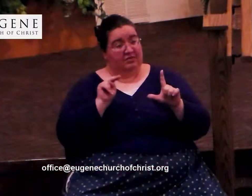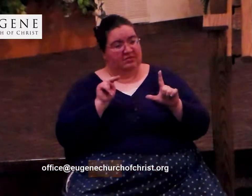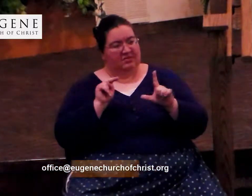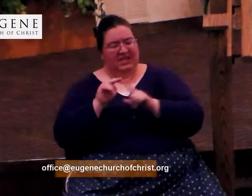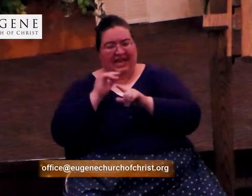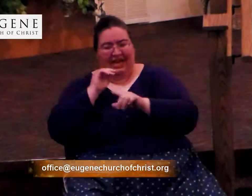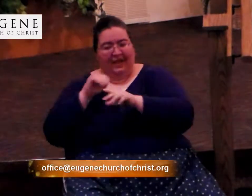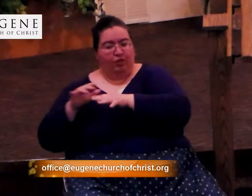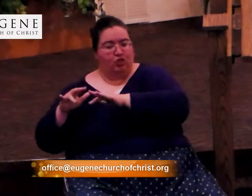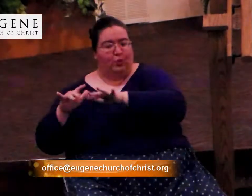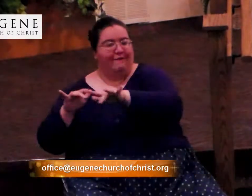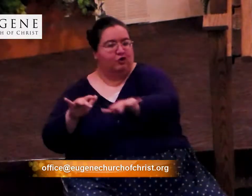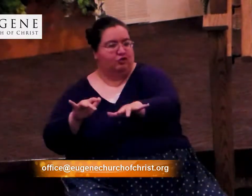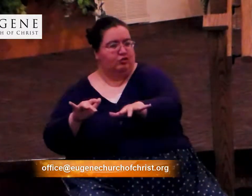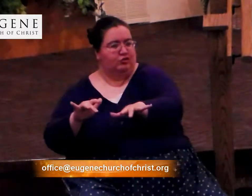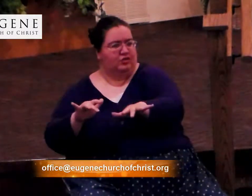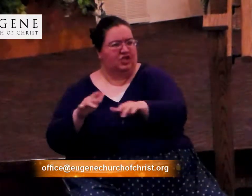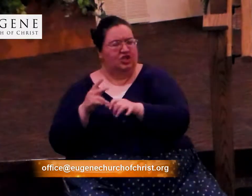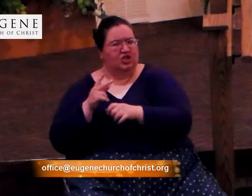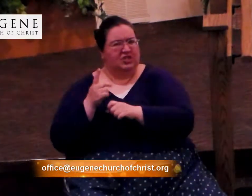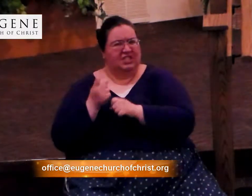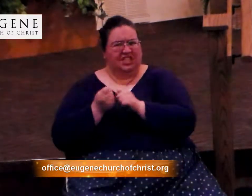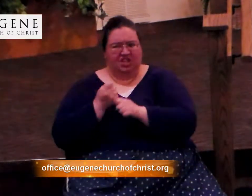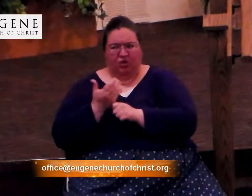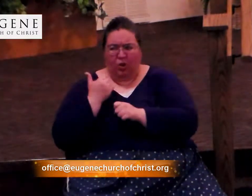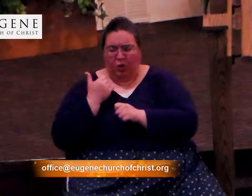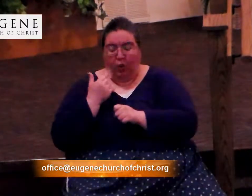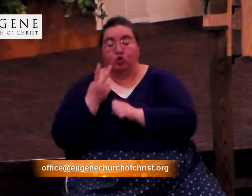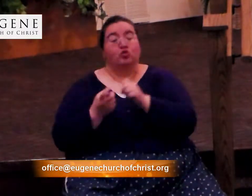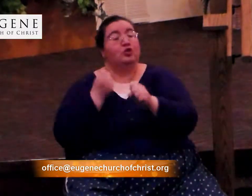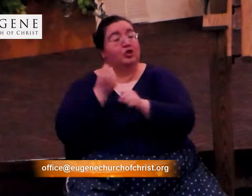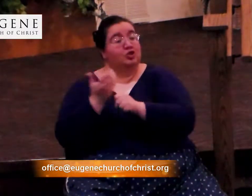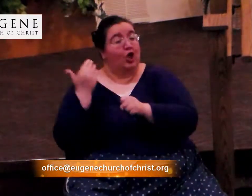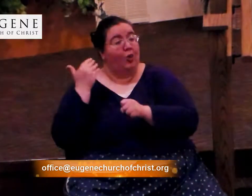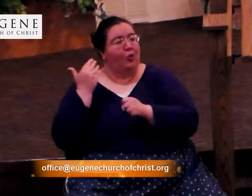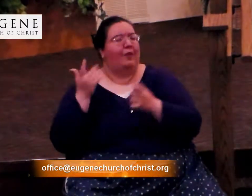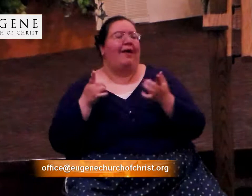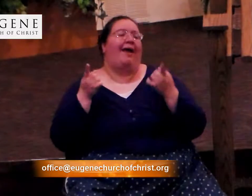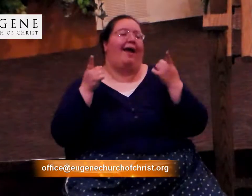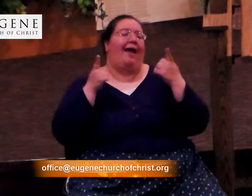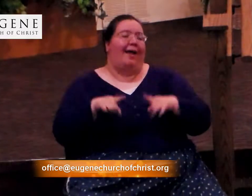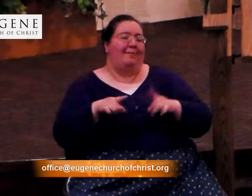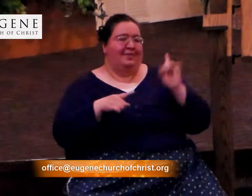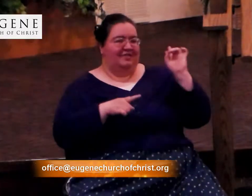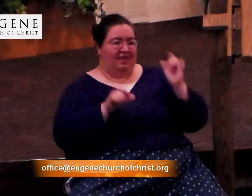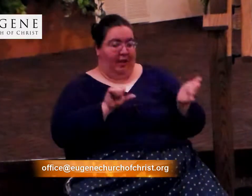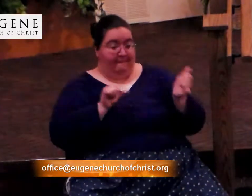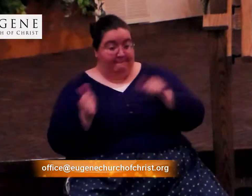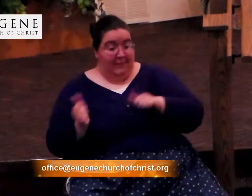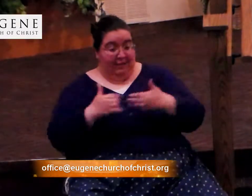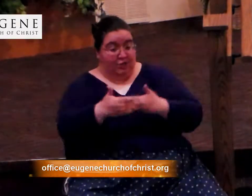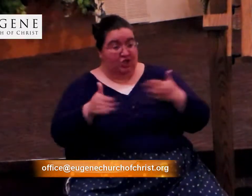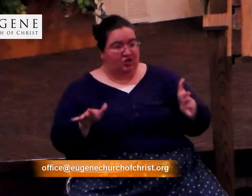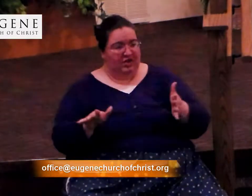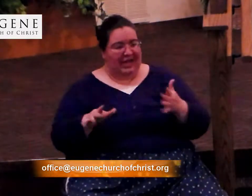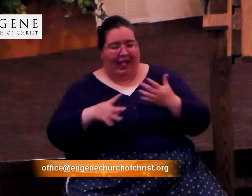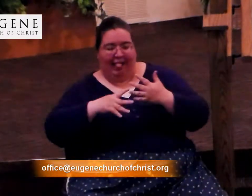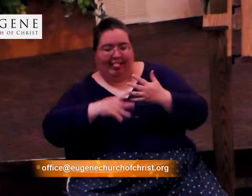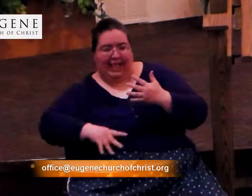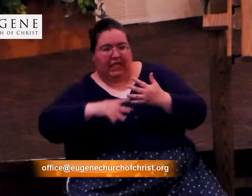ago? Okay. 2 years ago. Our baptistry was leaking at the time, And so we took Dylan out to the river on a day where the